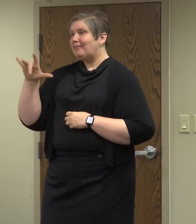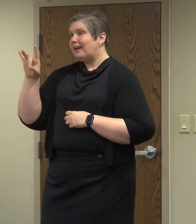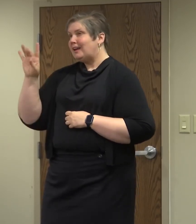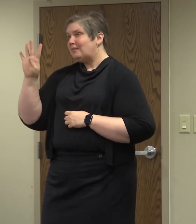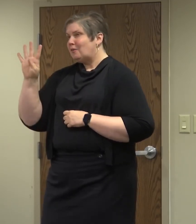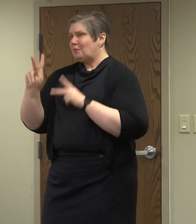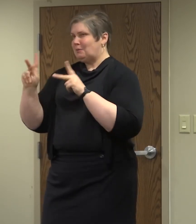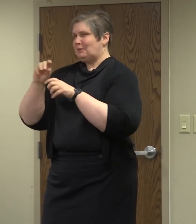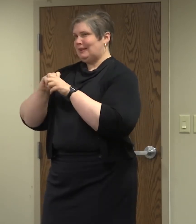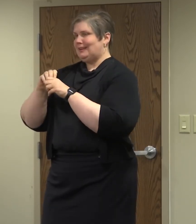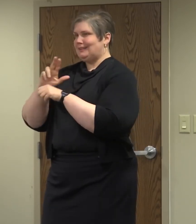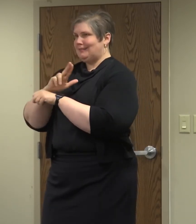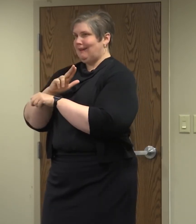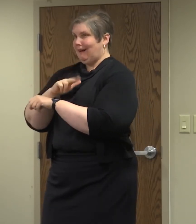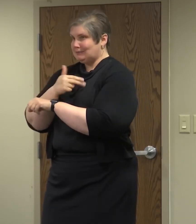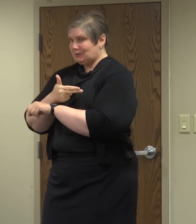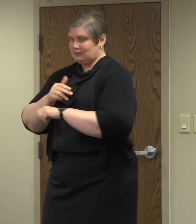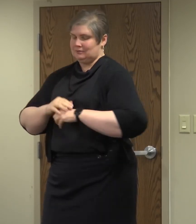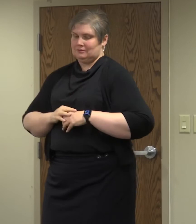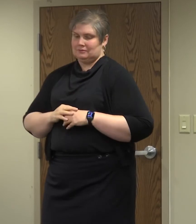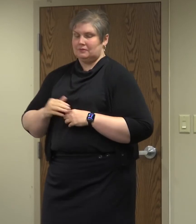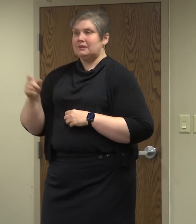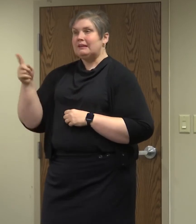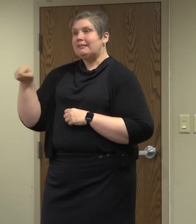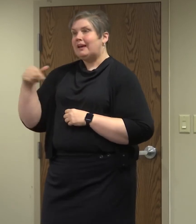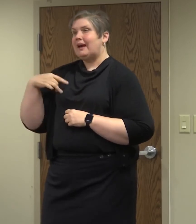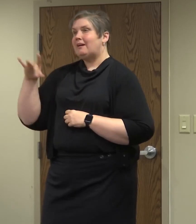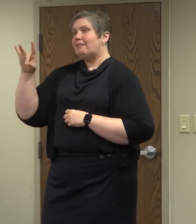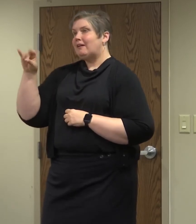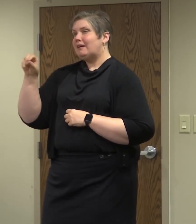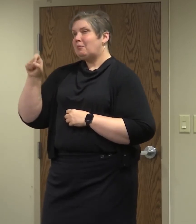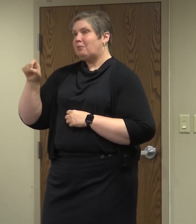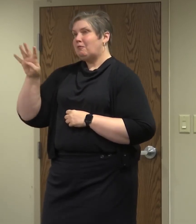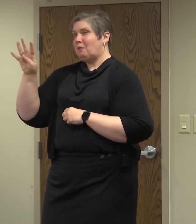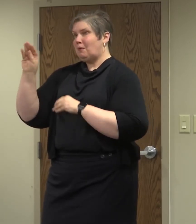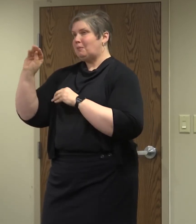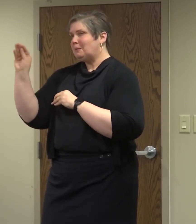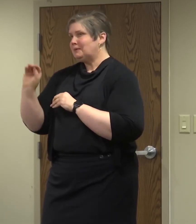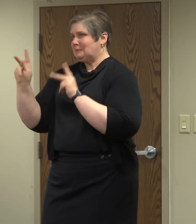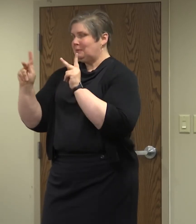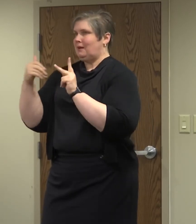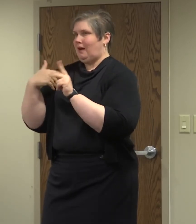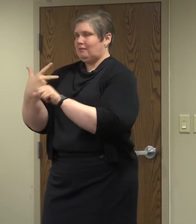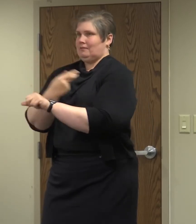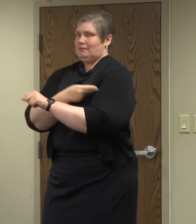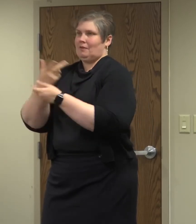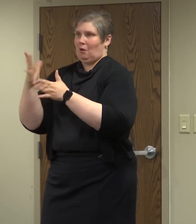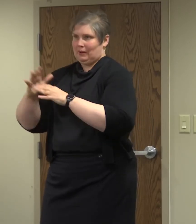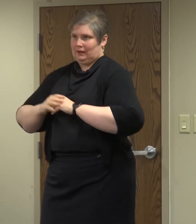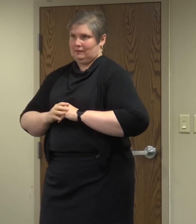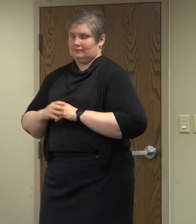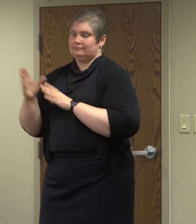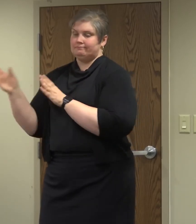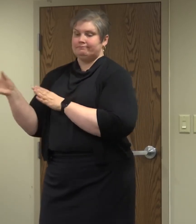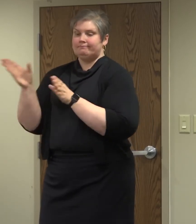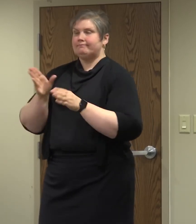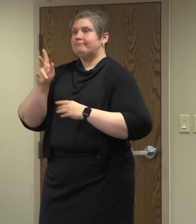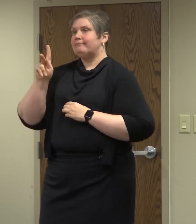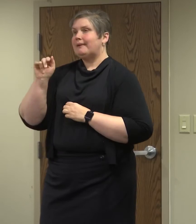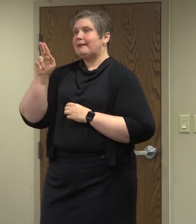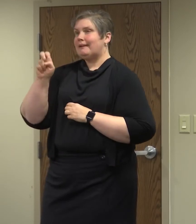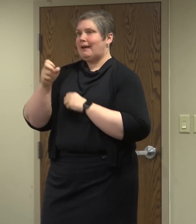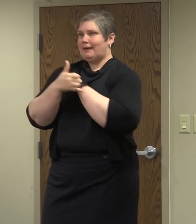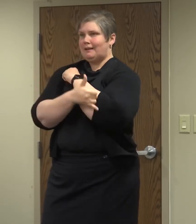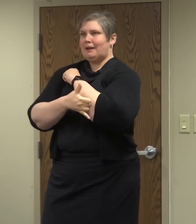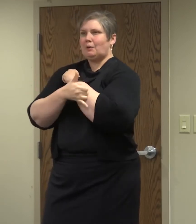hospitalizations. Their vaccination rate is 80.4%. Now we'll go over to Kane County with its city